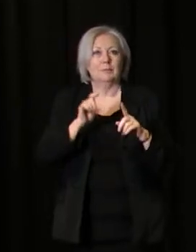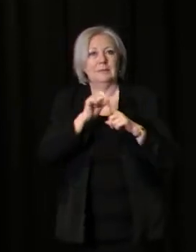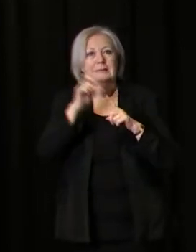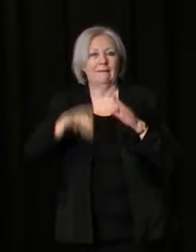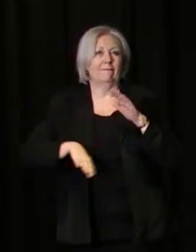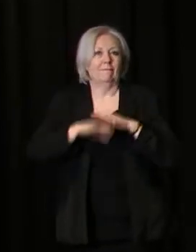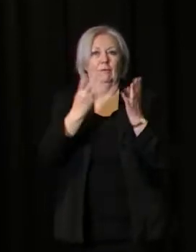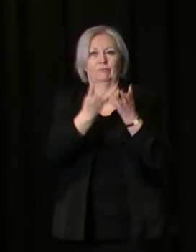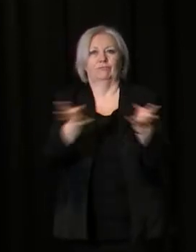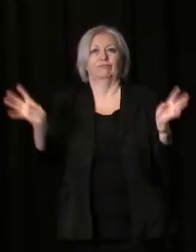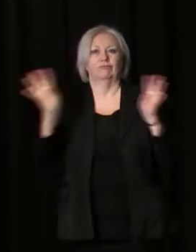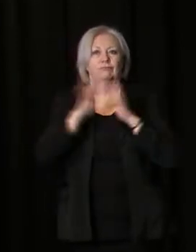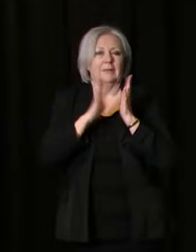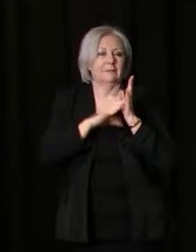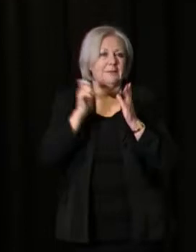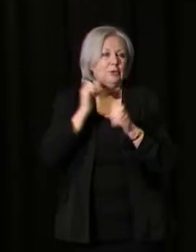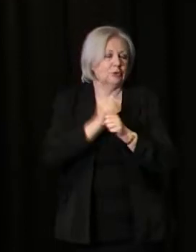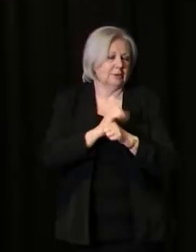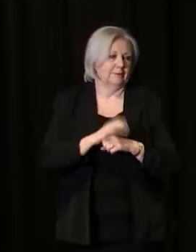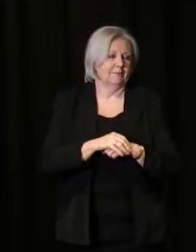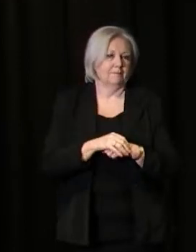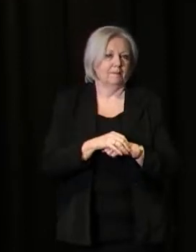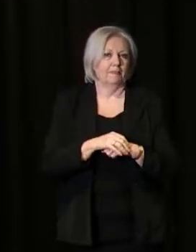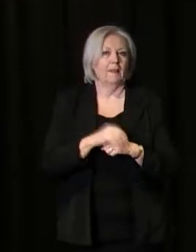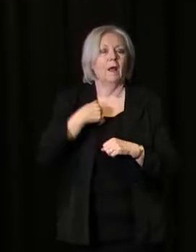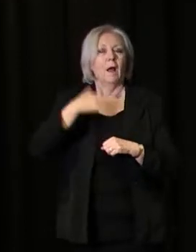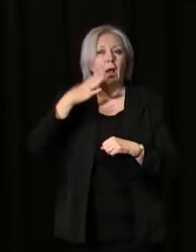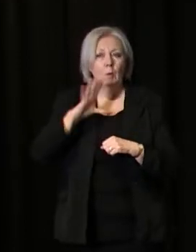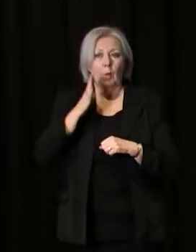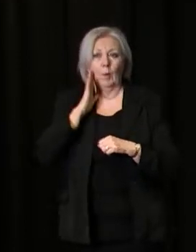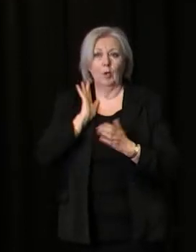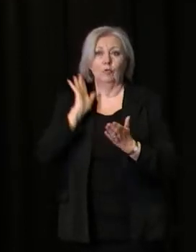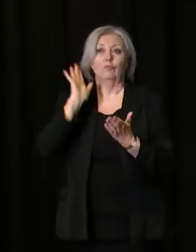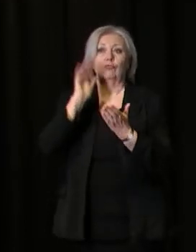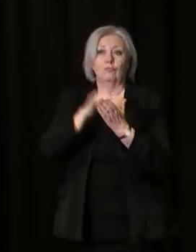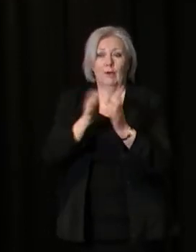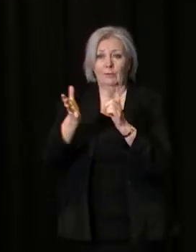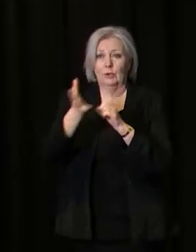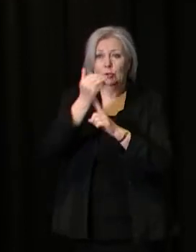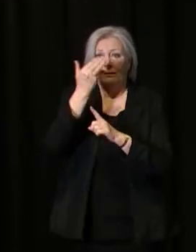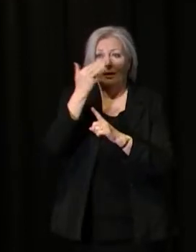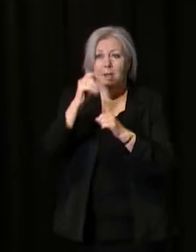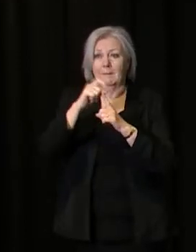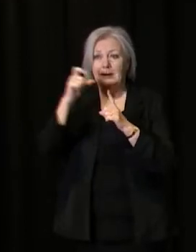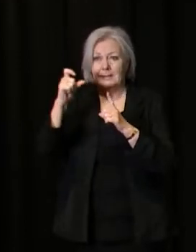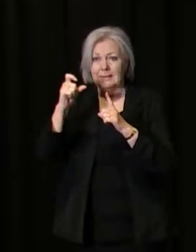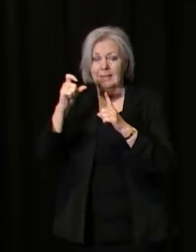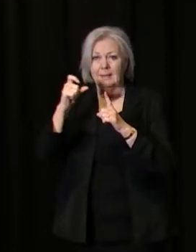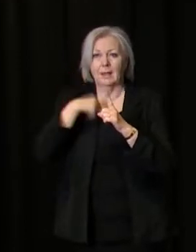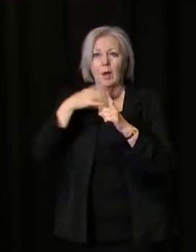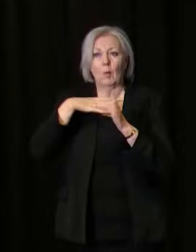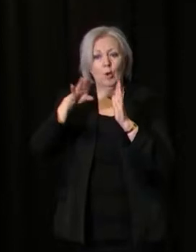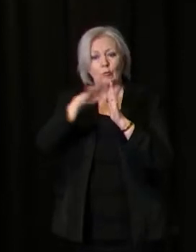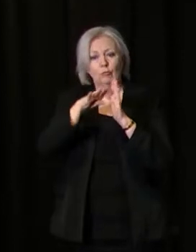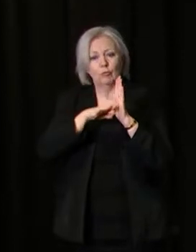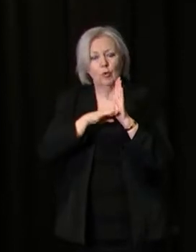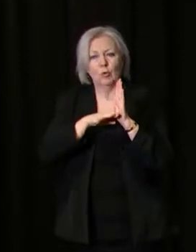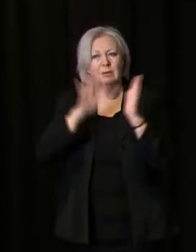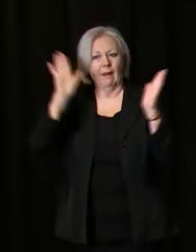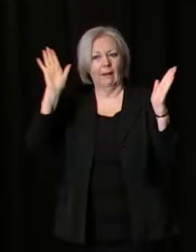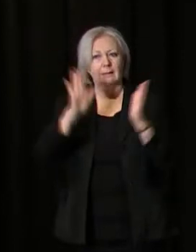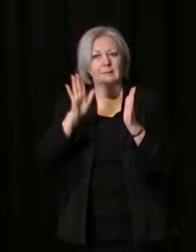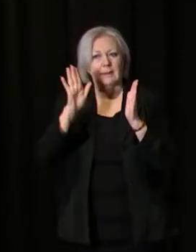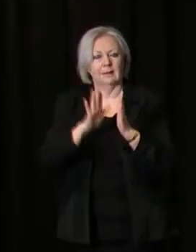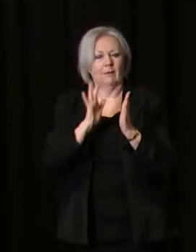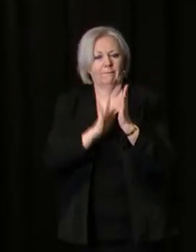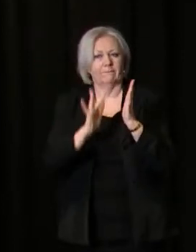said, I want as few rules as possible when we get to 90%. I think we are delivering that. But it does rely on Victorians finishing off